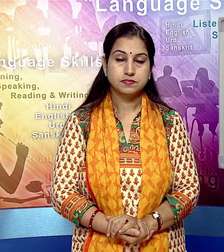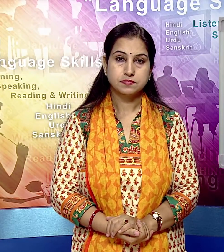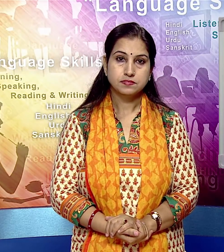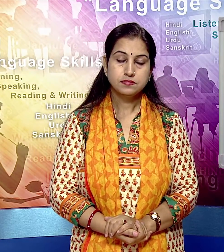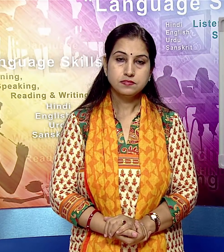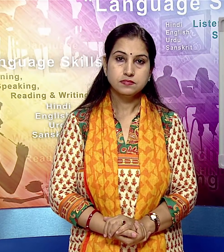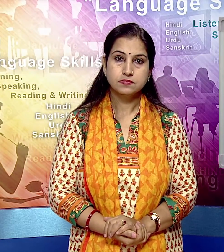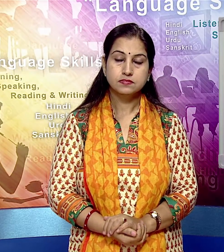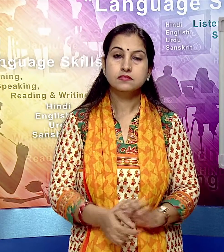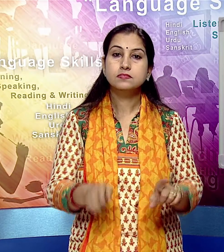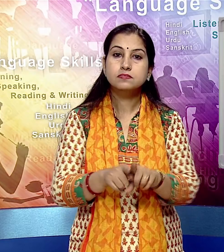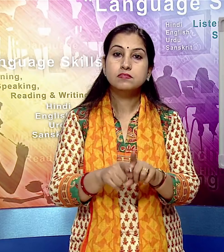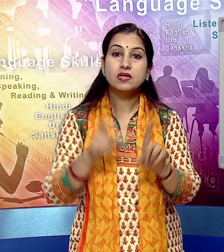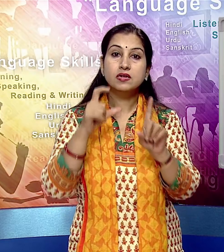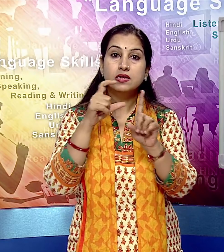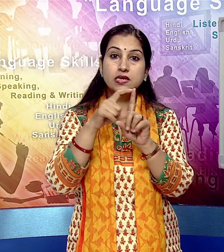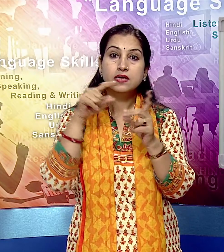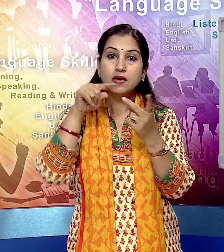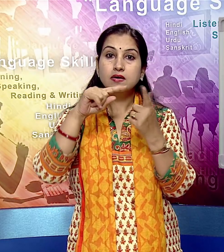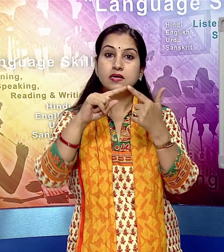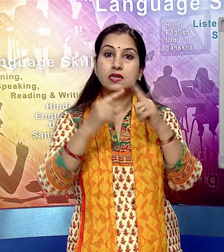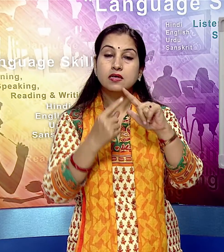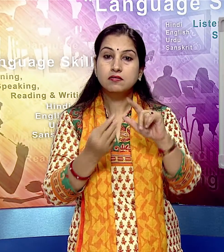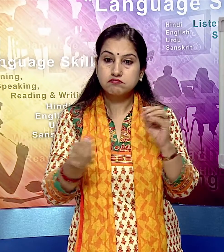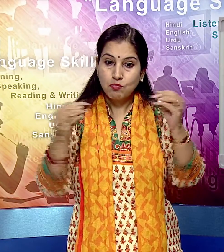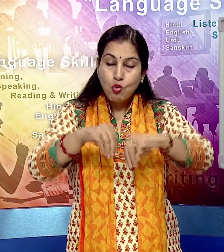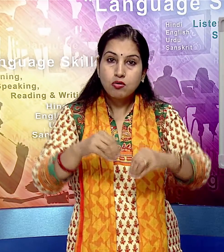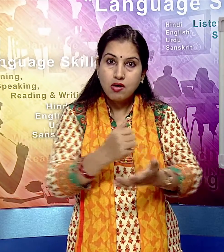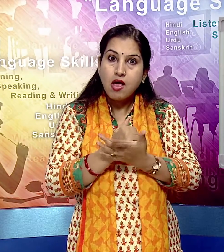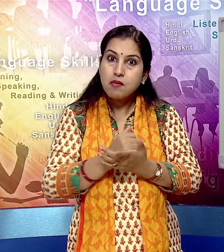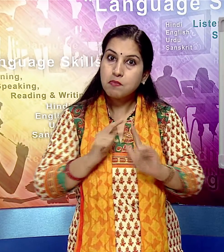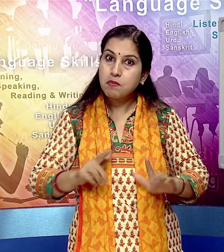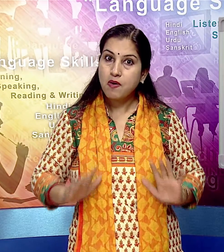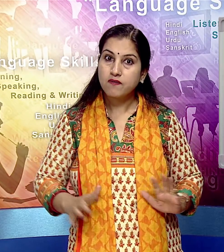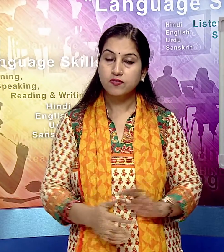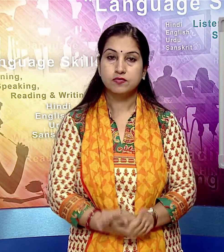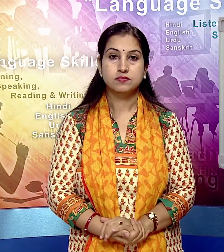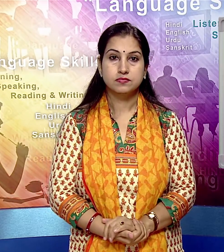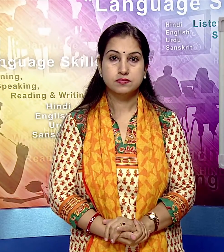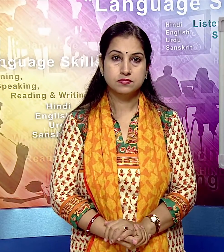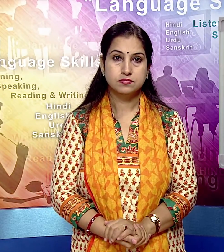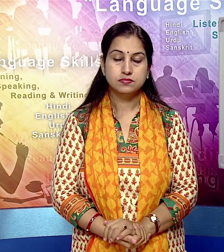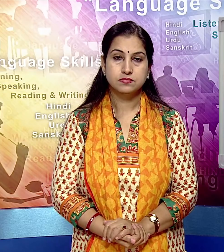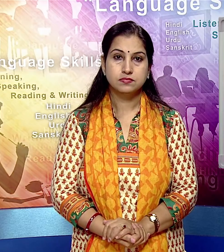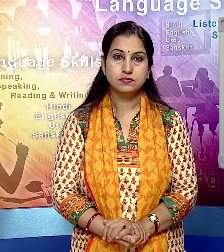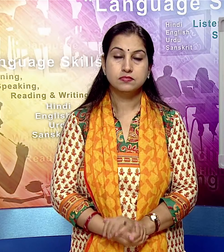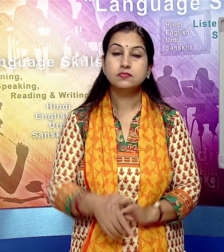add variety to the diet, use cheaper